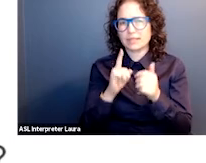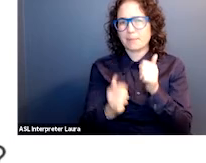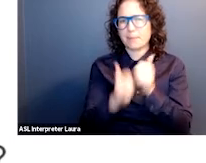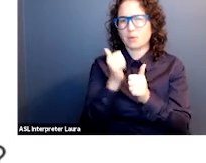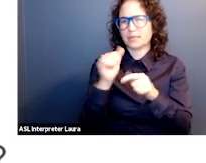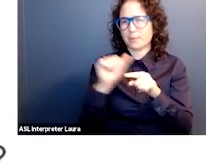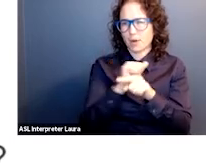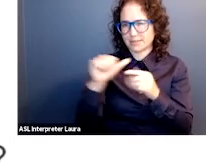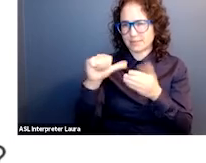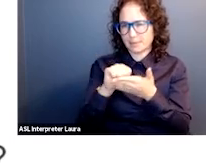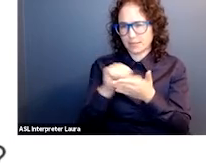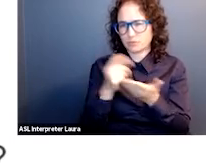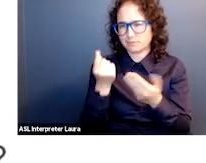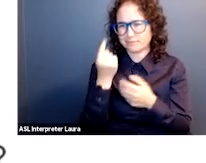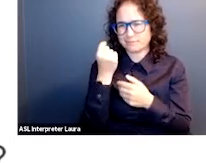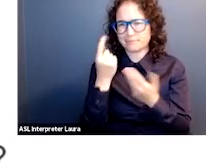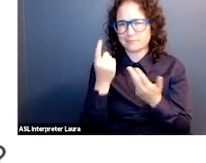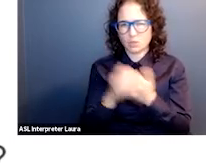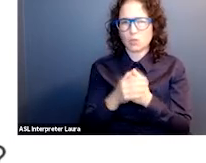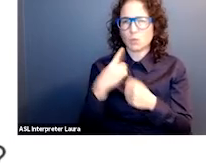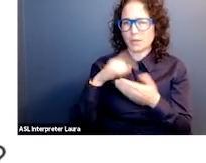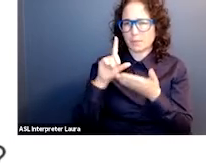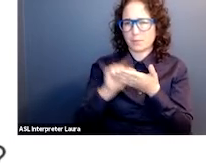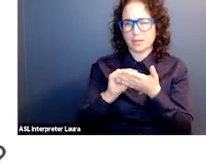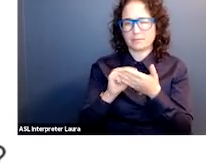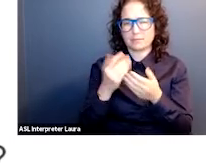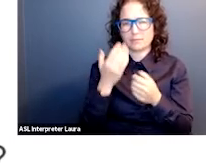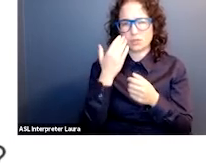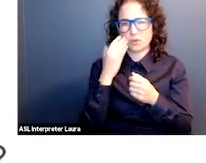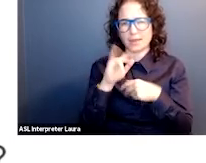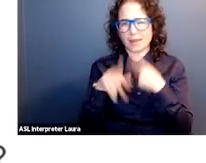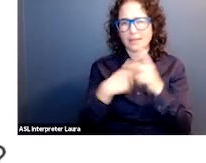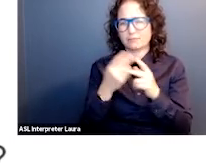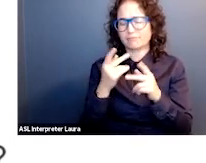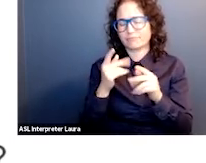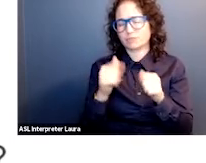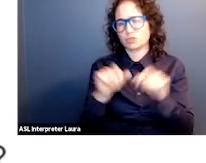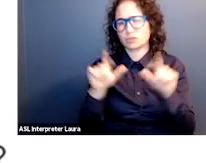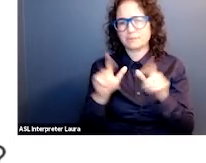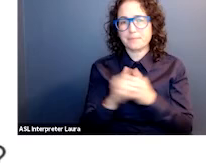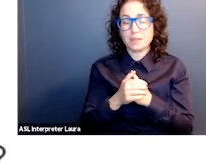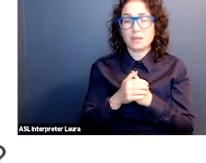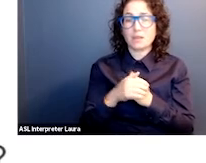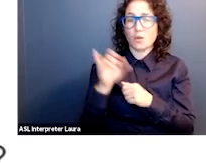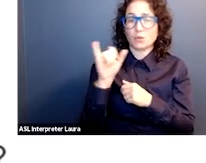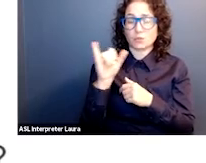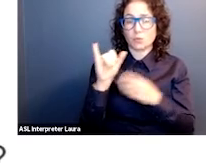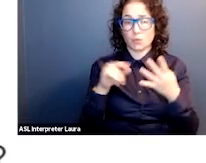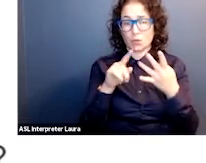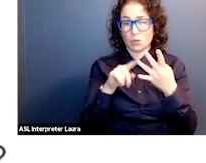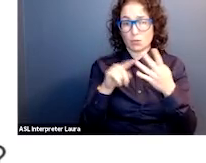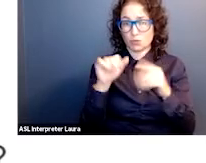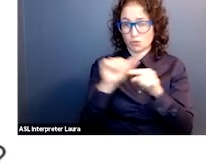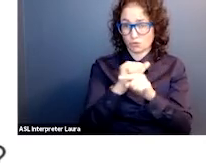pages we print in a large prints. So and then the third is the